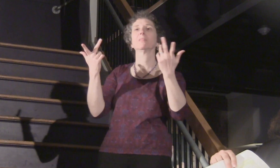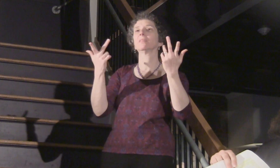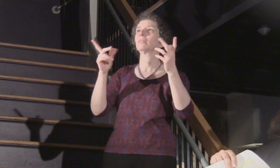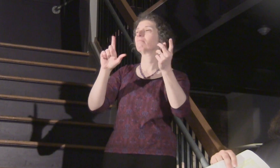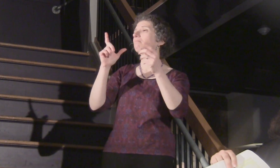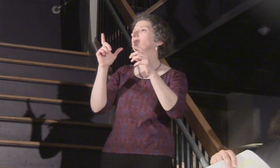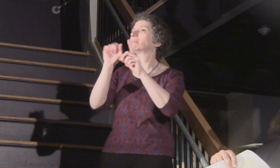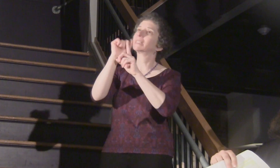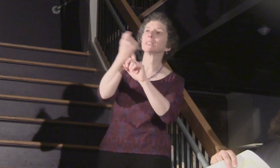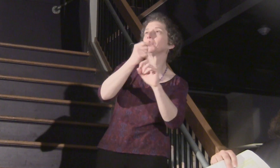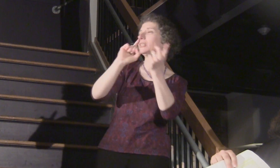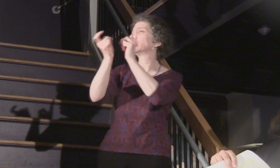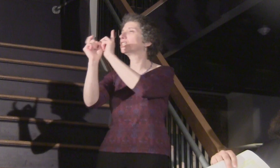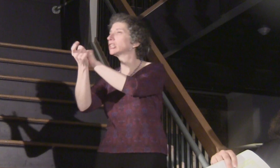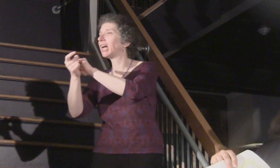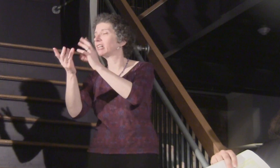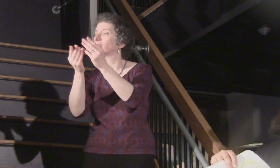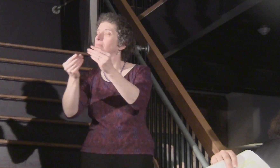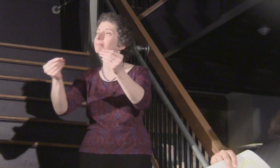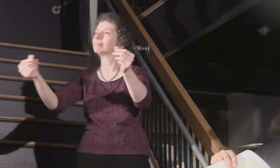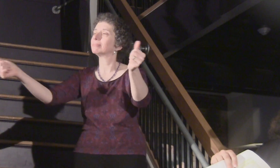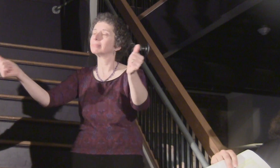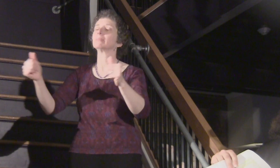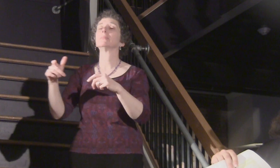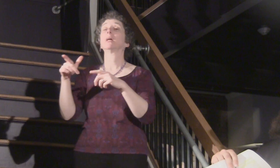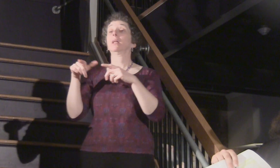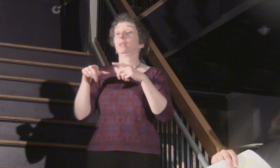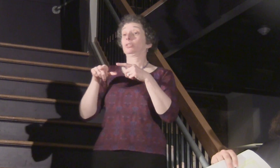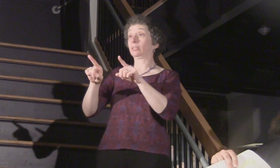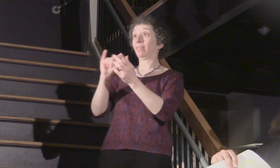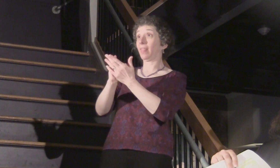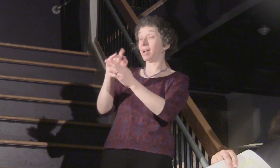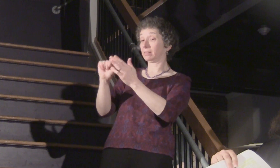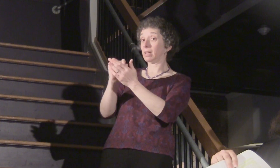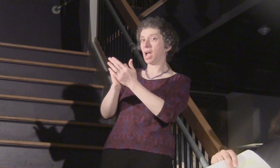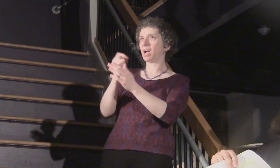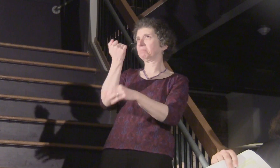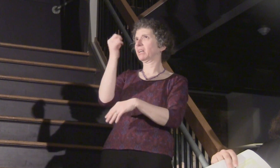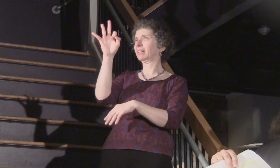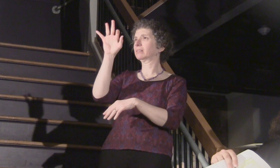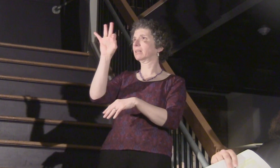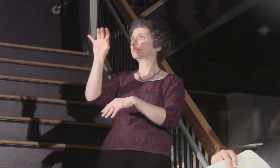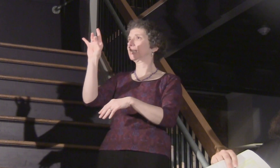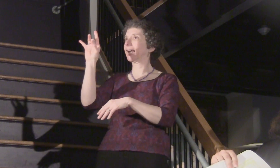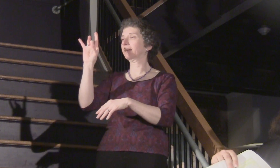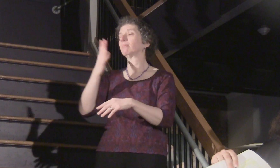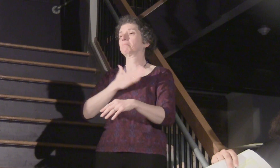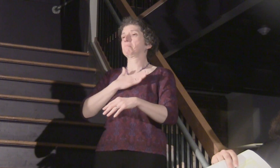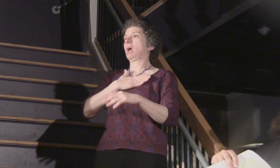little. People started to move, situations were changing, and it started to fade. So at that time,